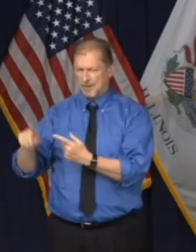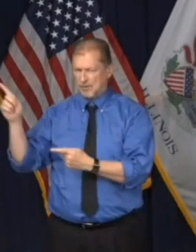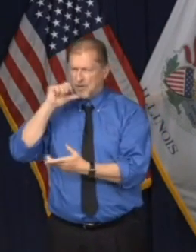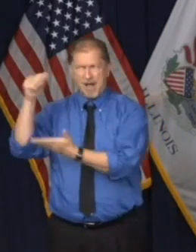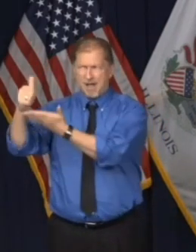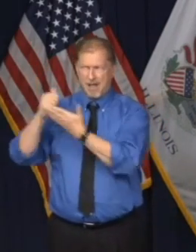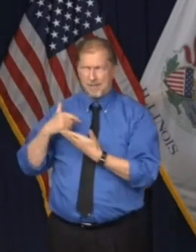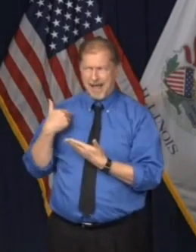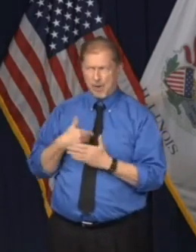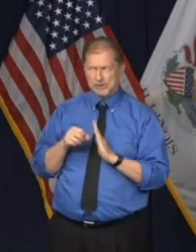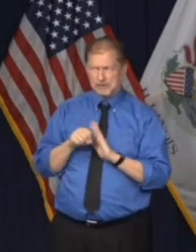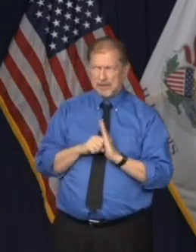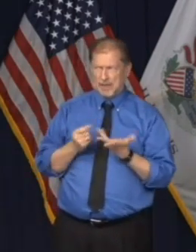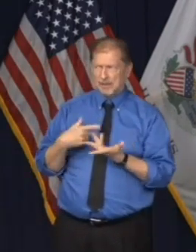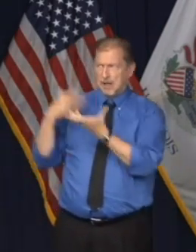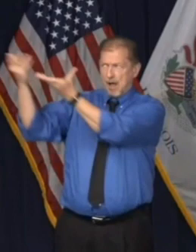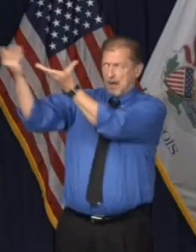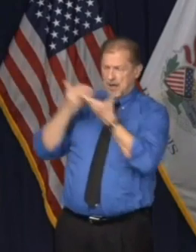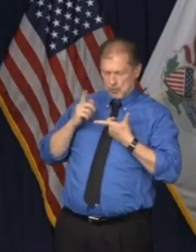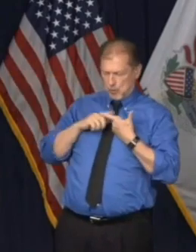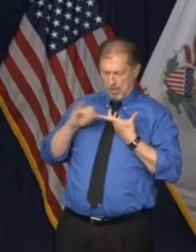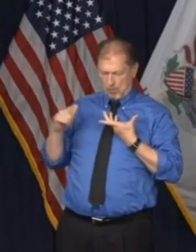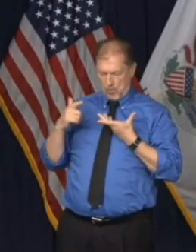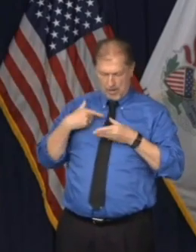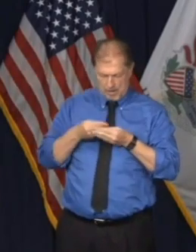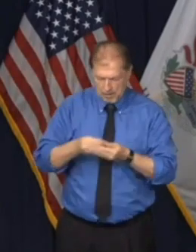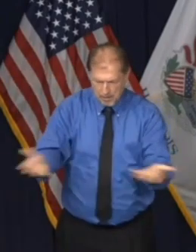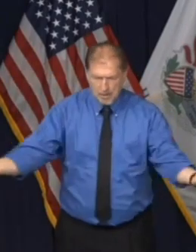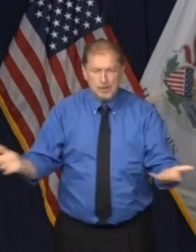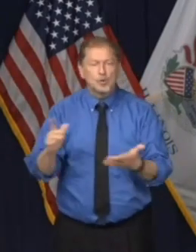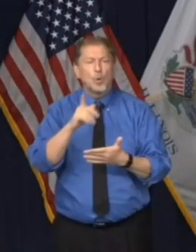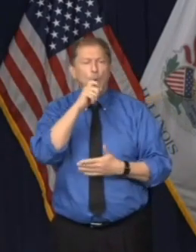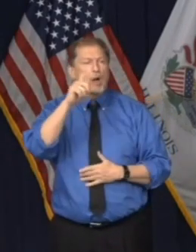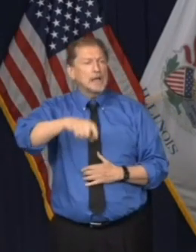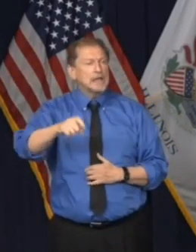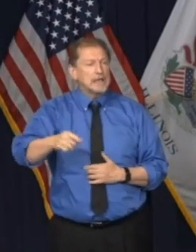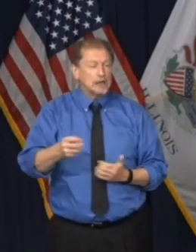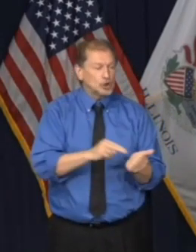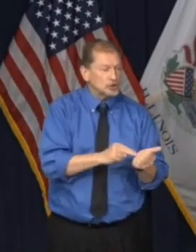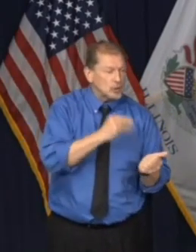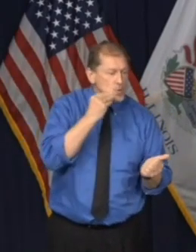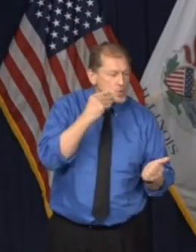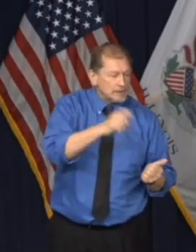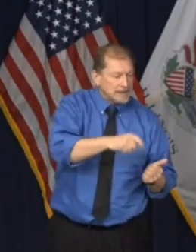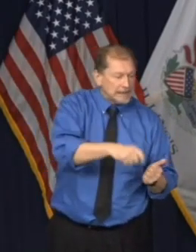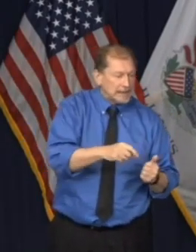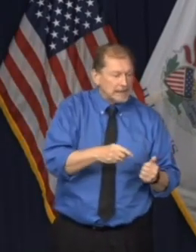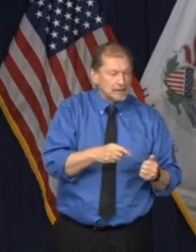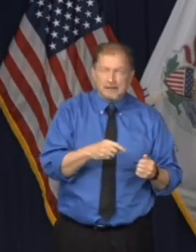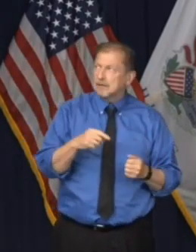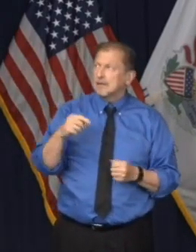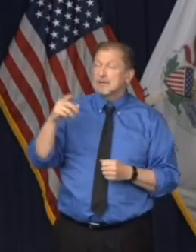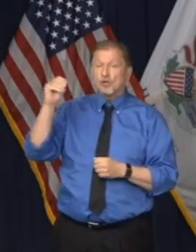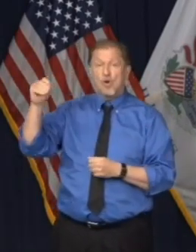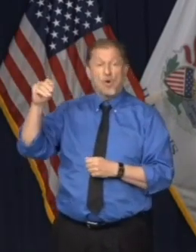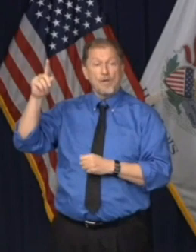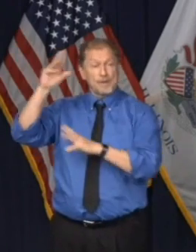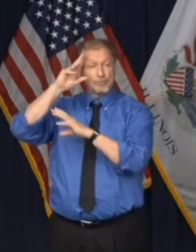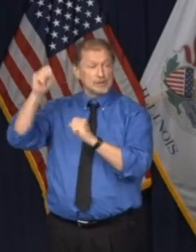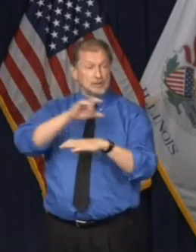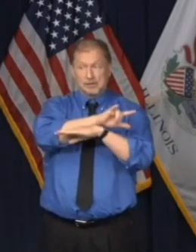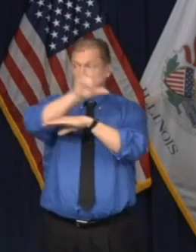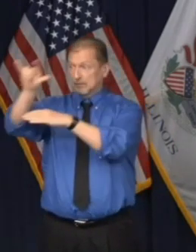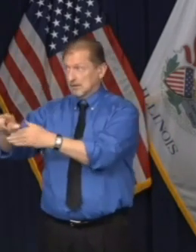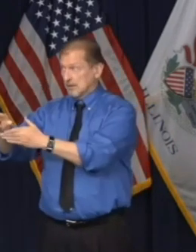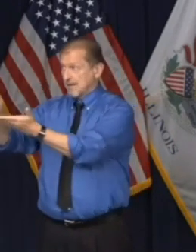from delivering to the states so that we can distribute to, for example, a nursing home that has an outbreak. That's not what's happening by